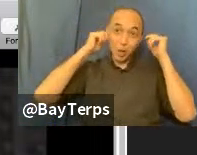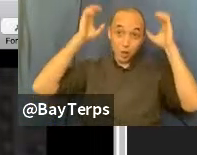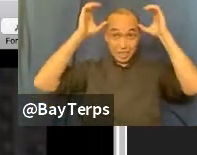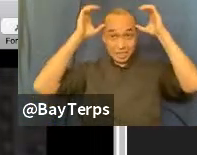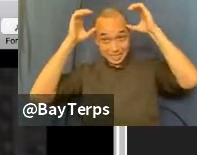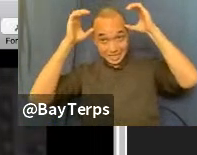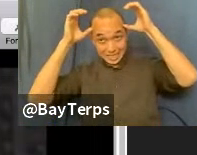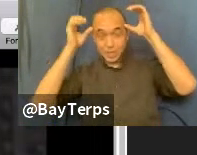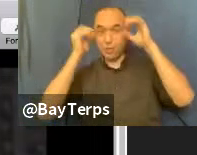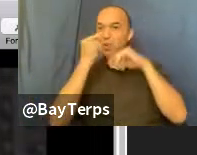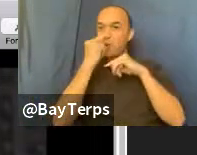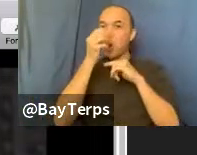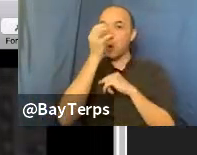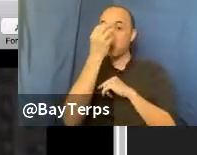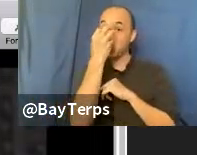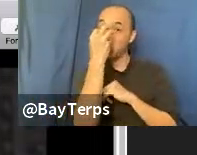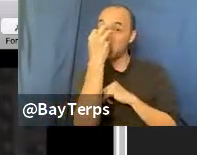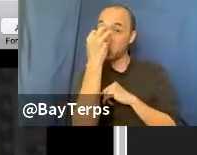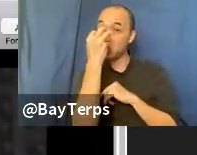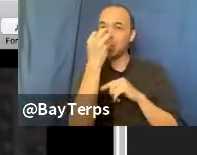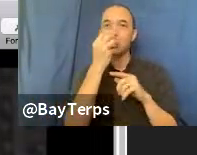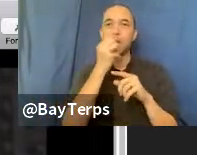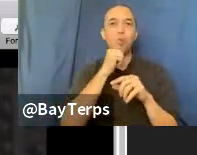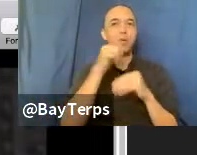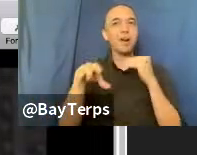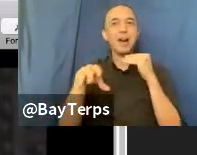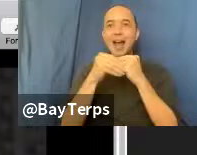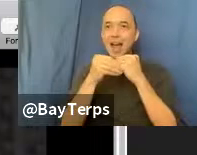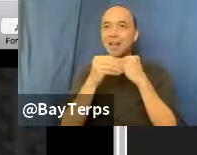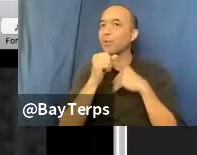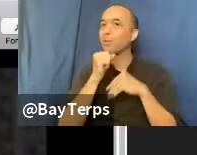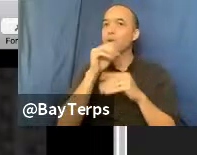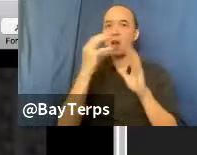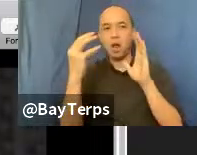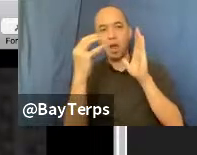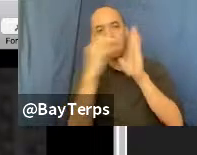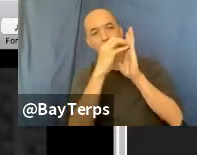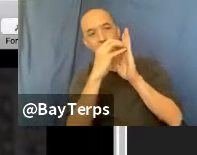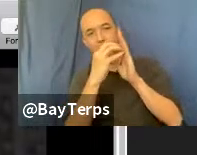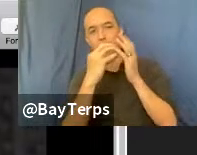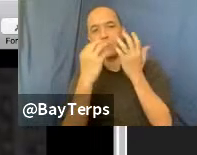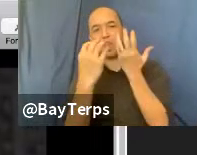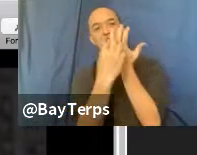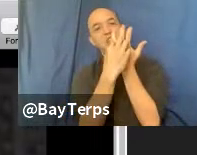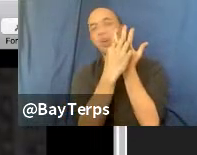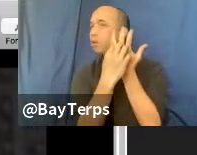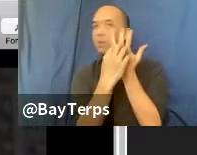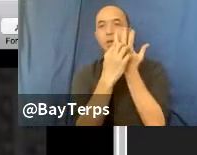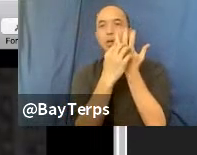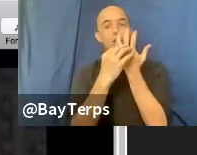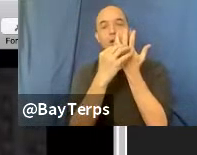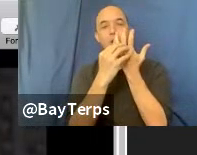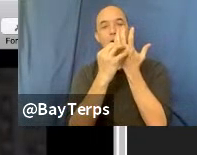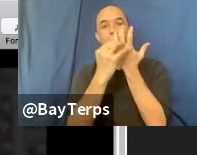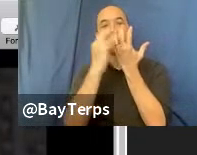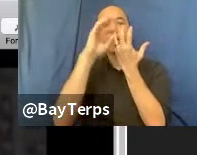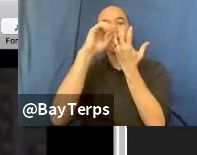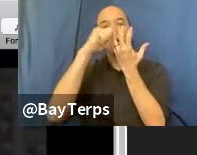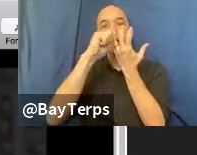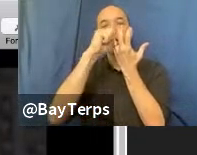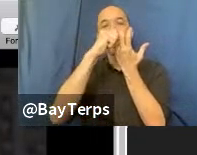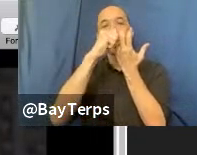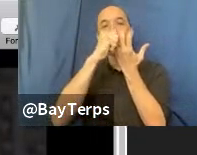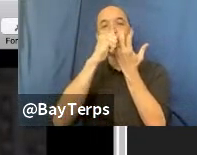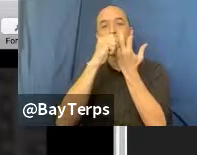really we're not adding anything on, we're subtracting. So we're carving away material and removing a lot of that